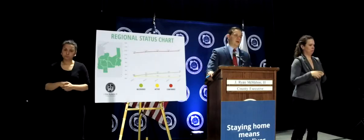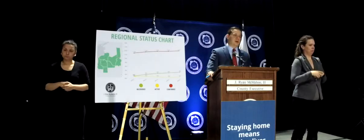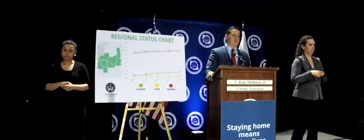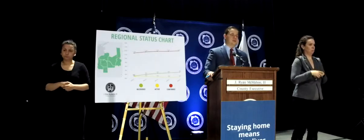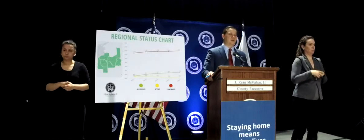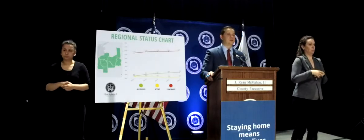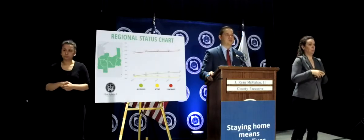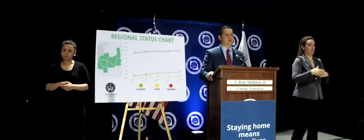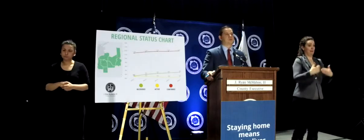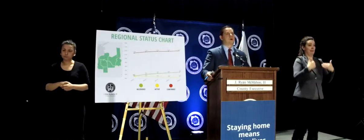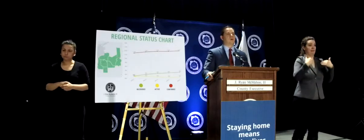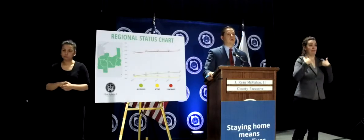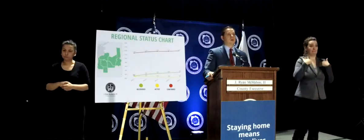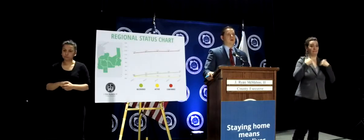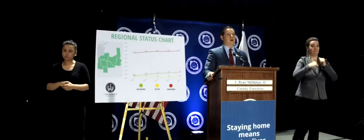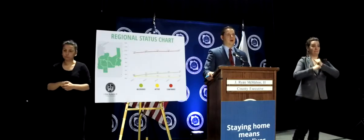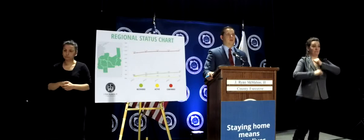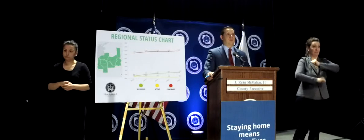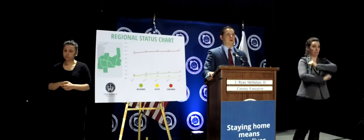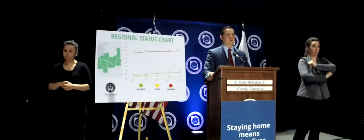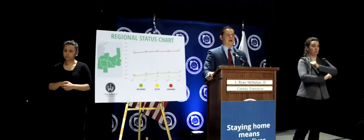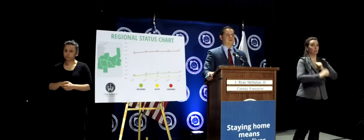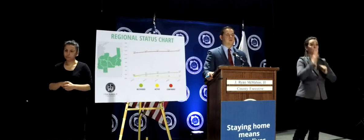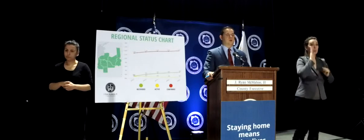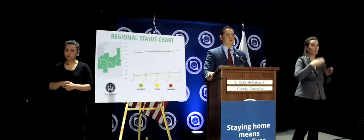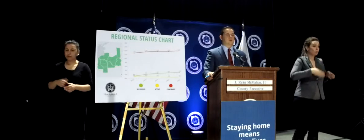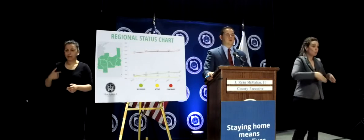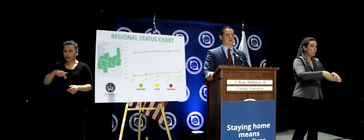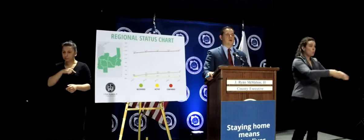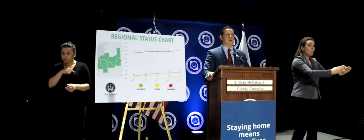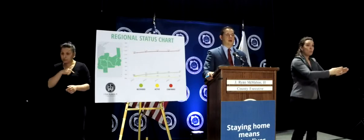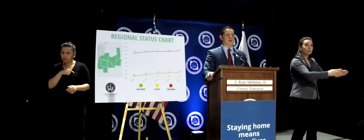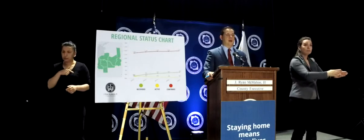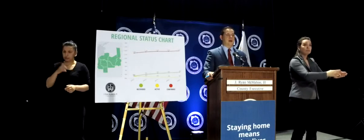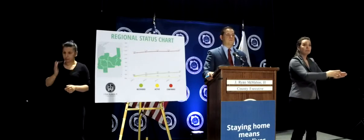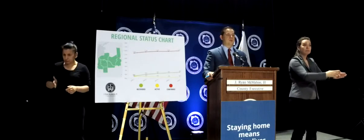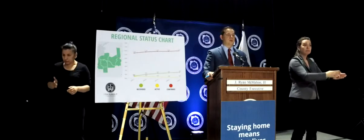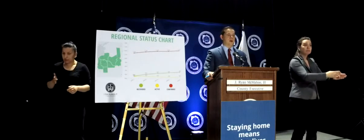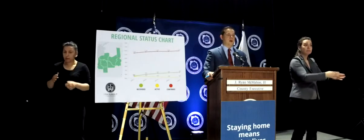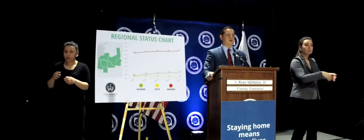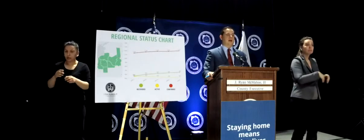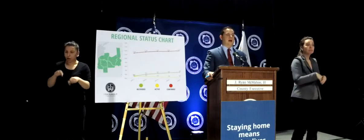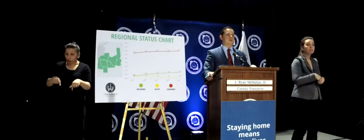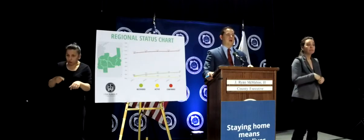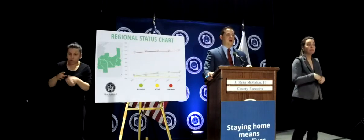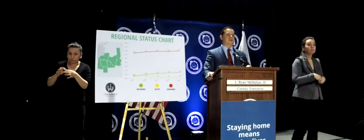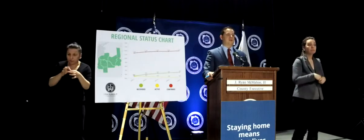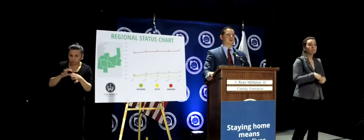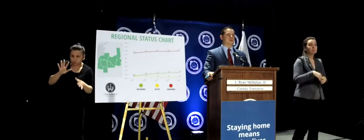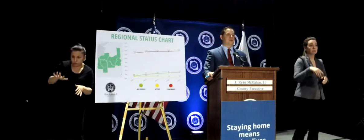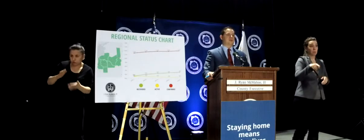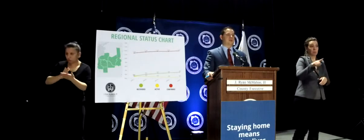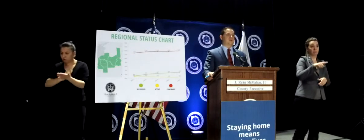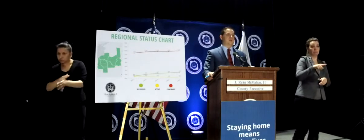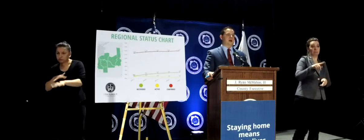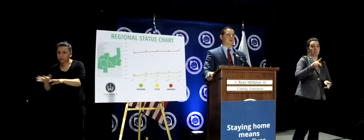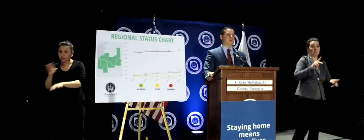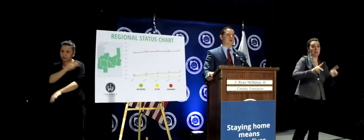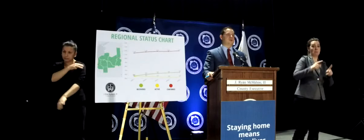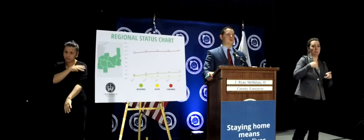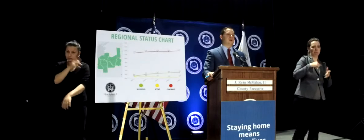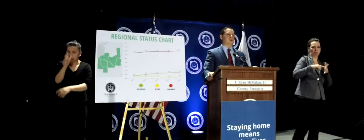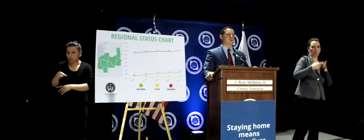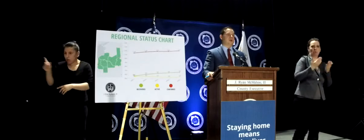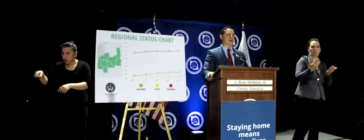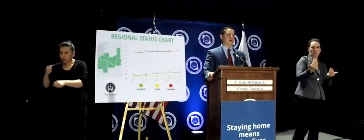plan still this year. So we're bringing back some folks to get going on that. A lot of our DOT team has been